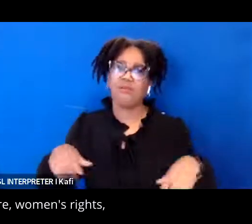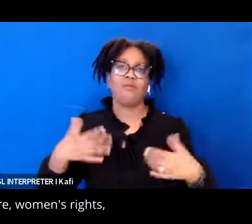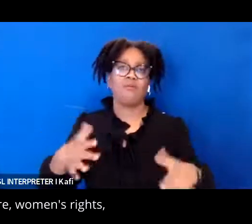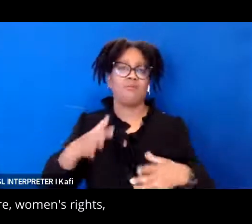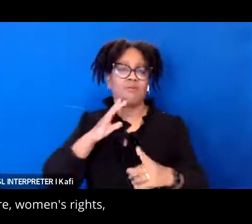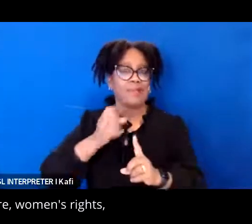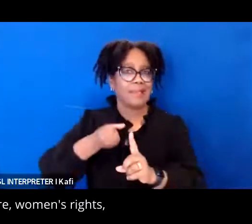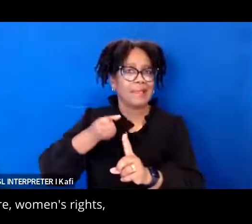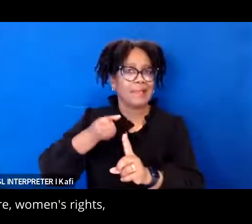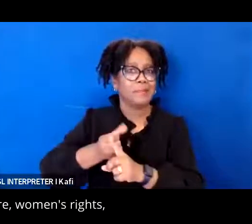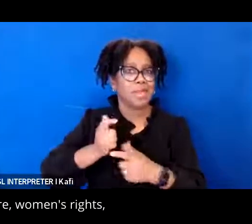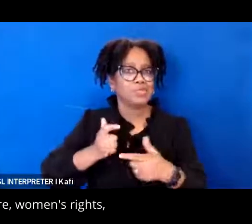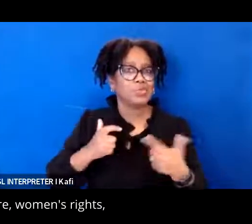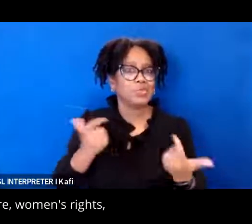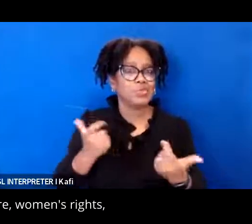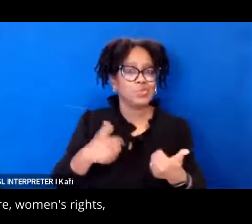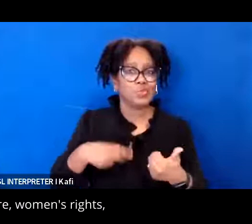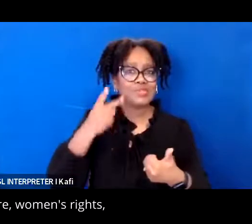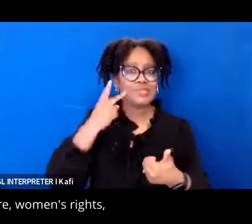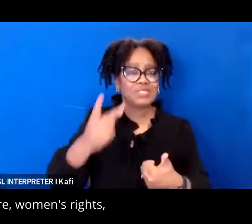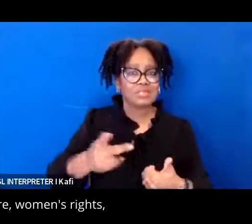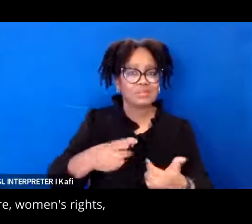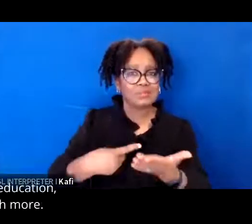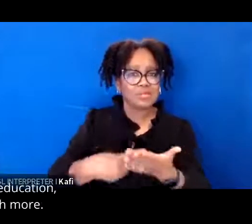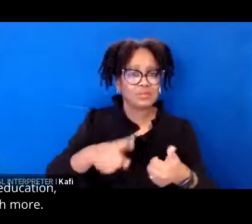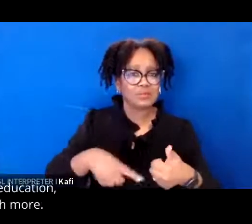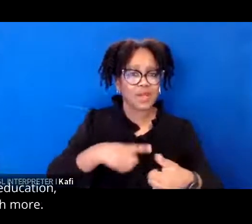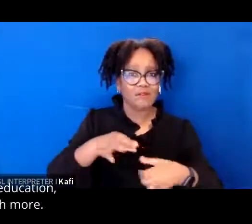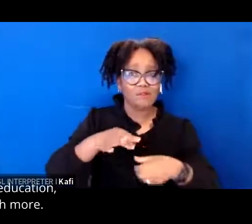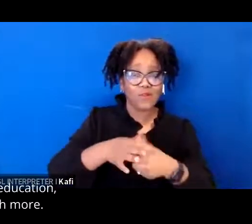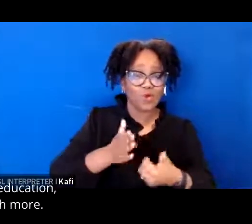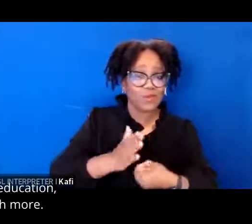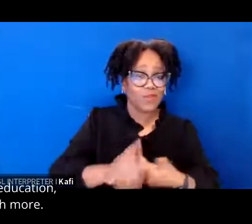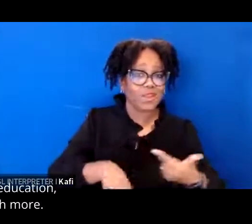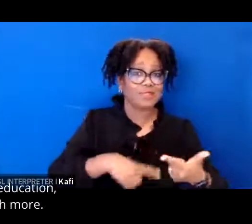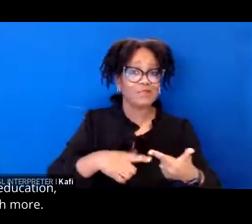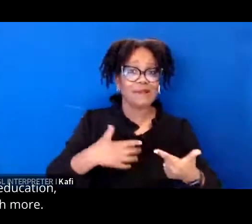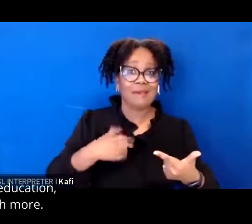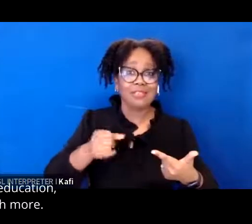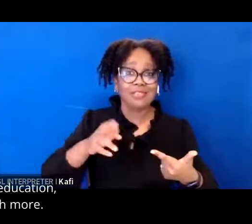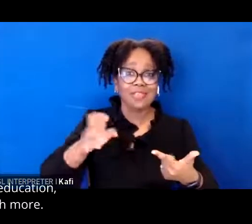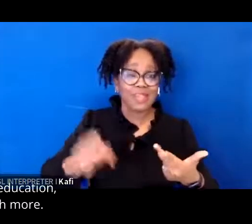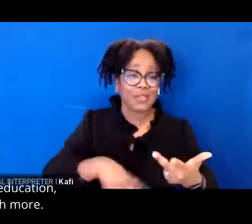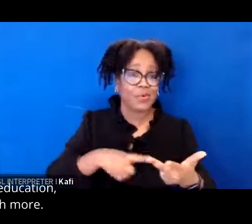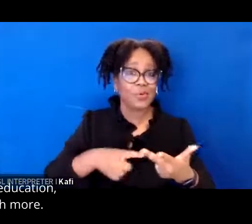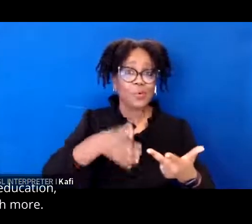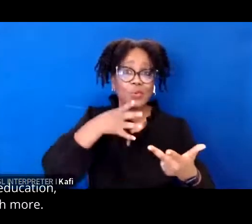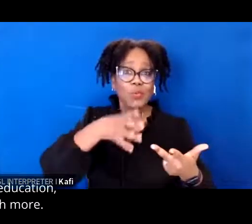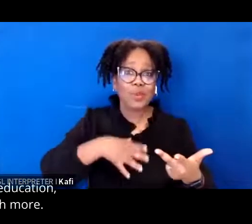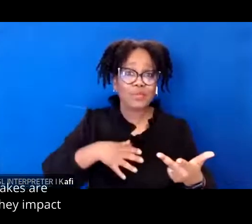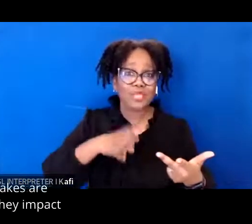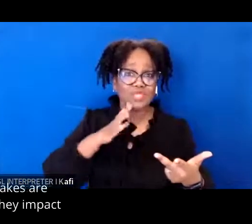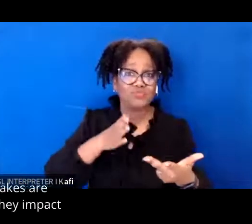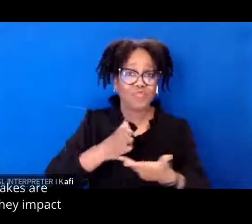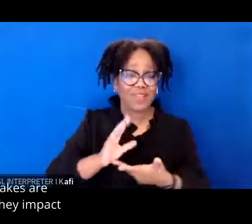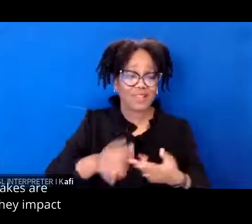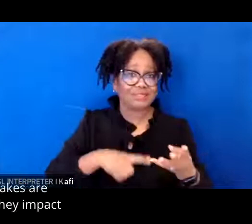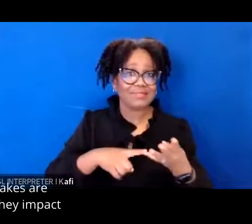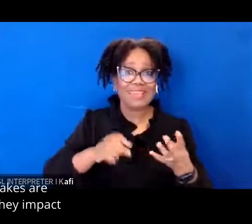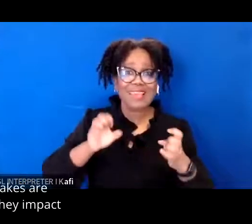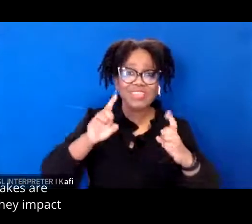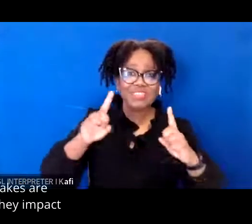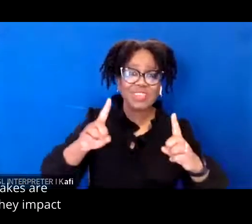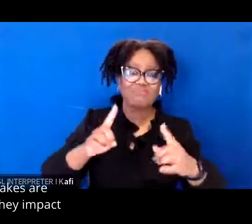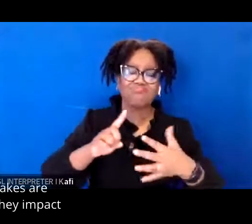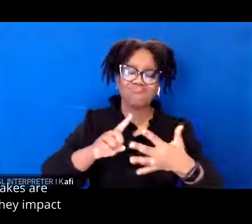rights health care women's rights voting rights education and so much more and these stakes are